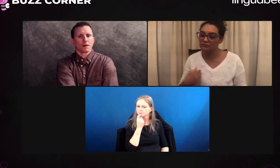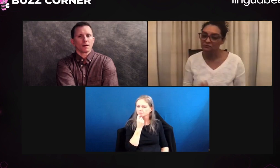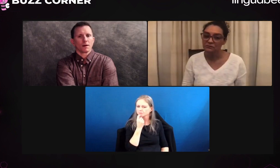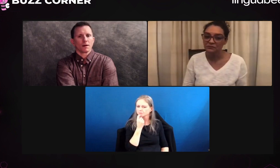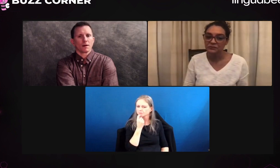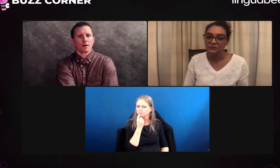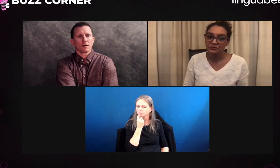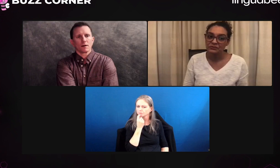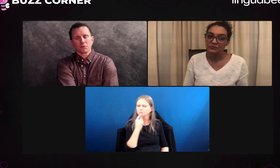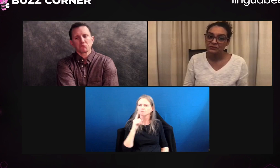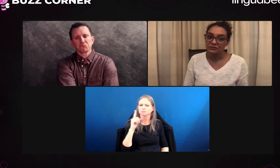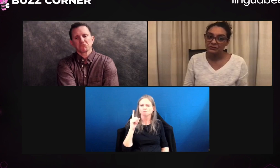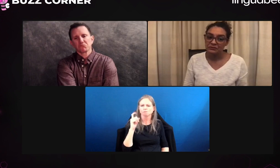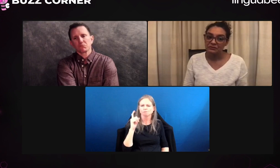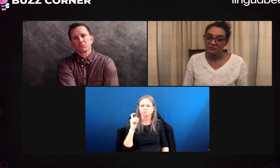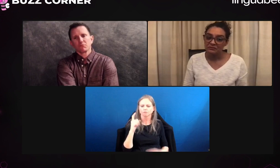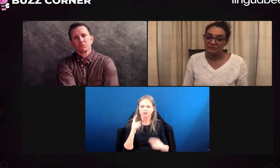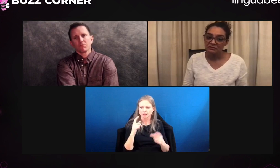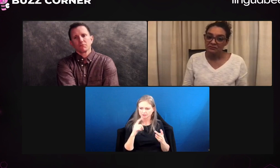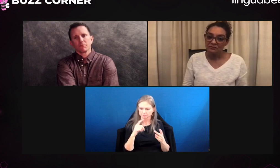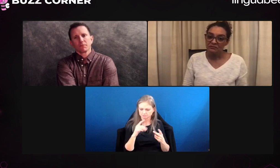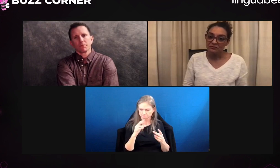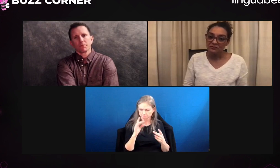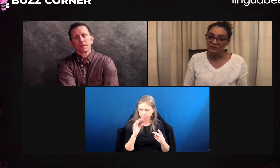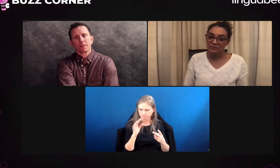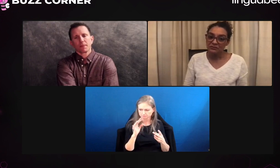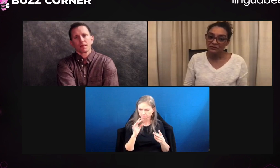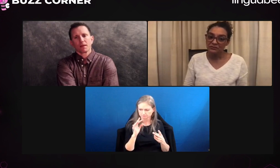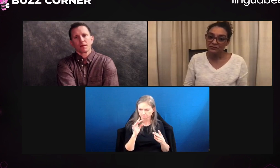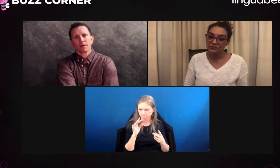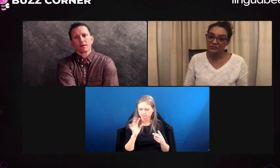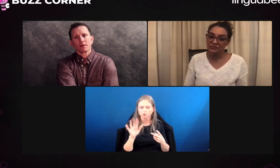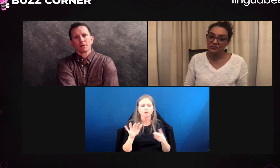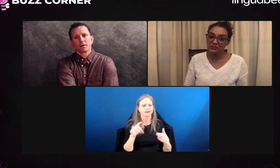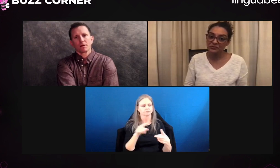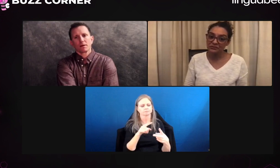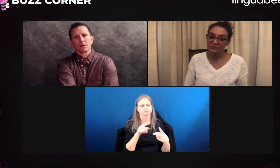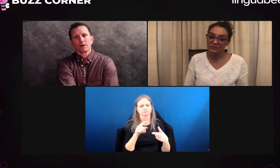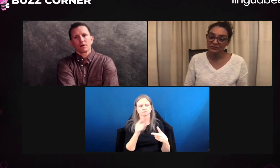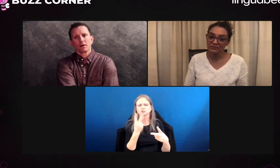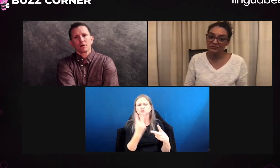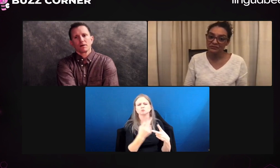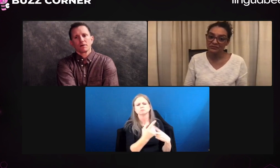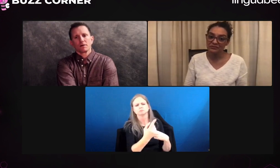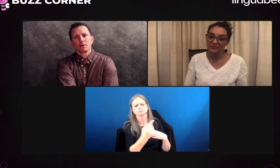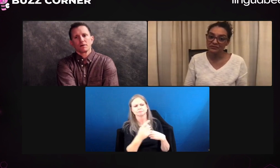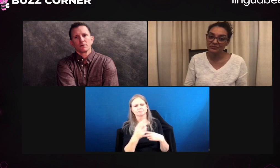cultural mediation for, I think that's a skill set in itself to just sign to show where you are during your process.